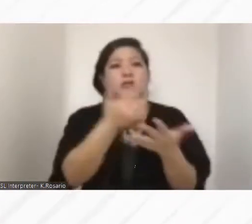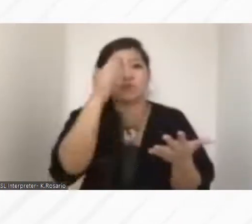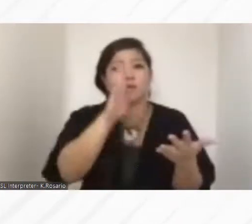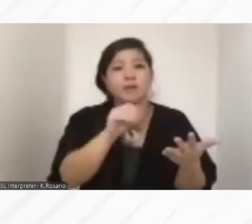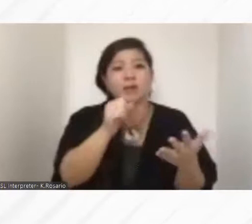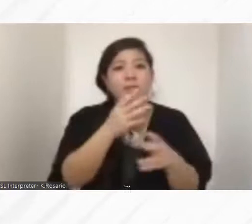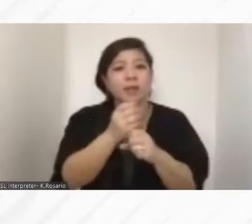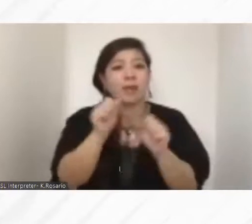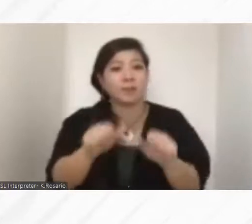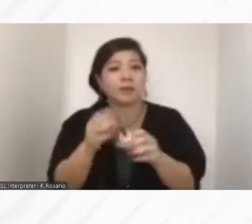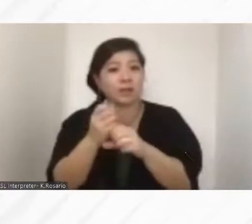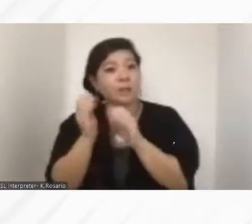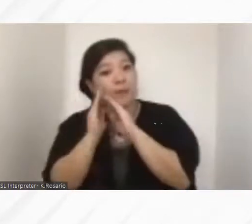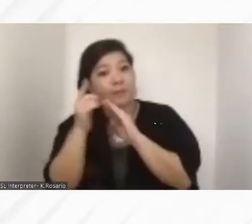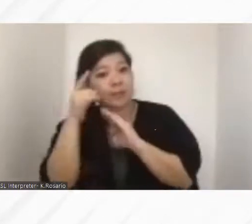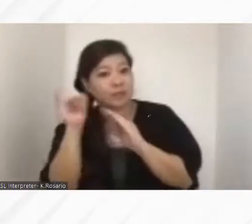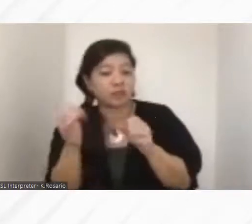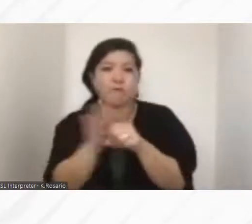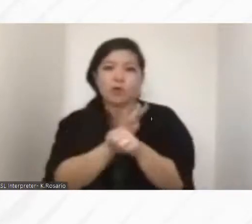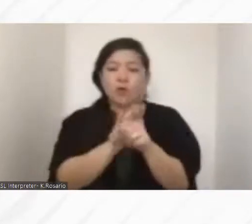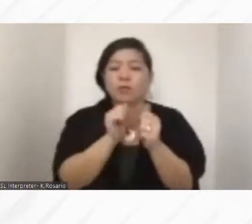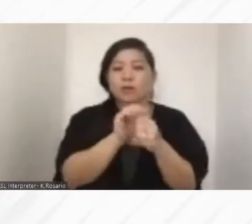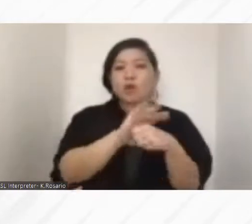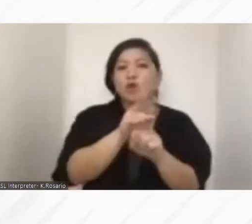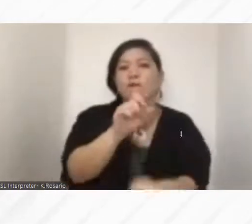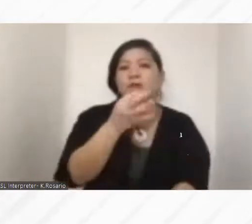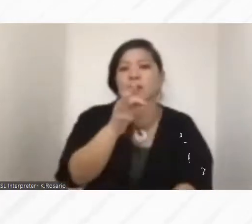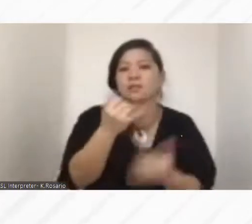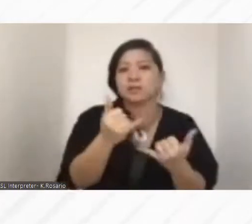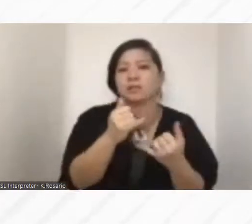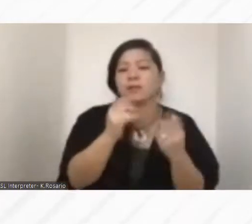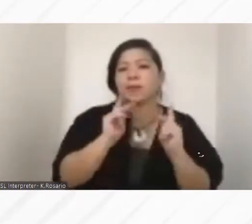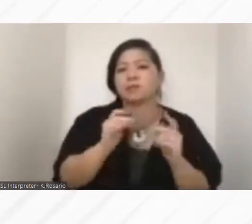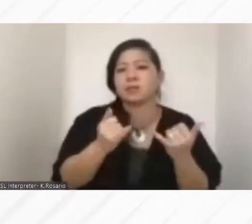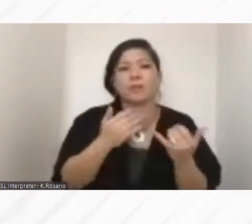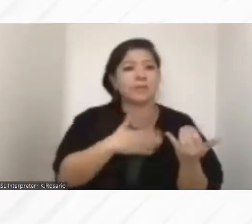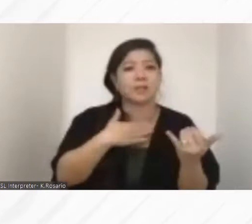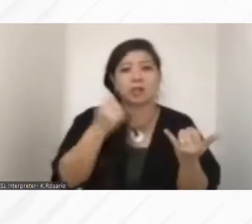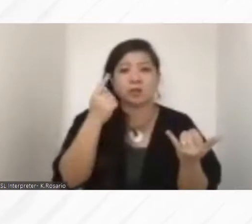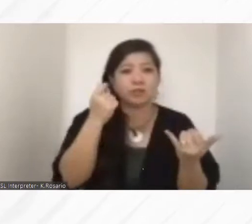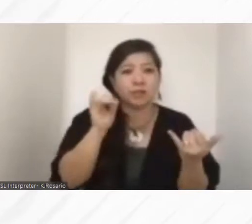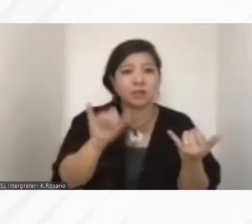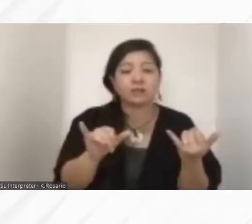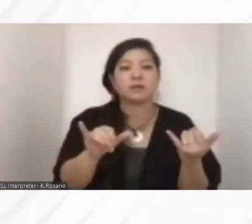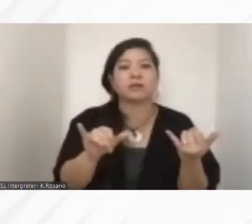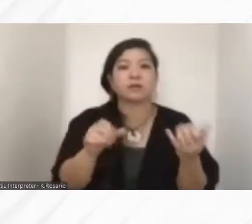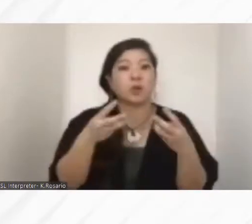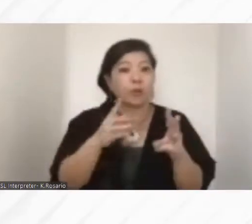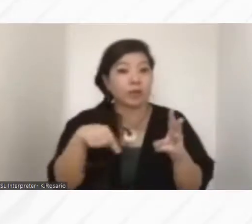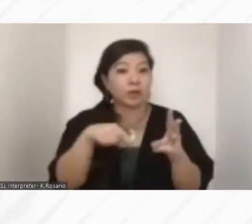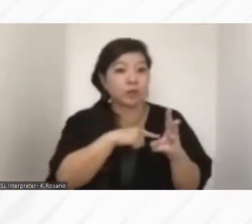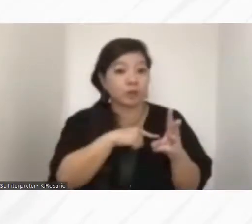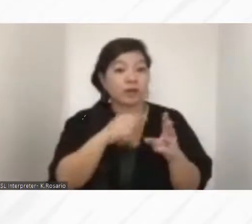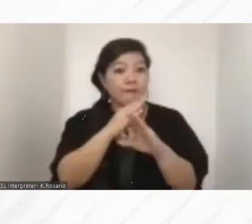bed because the beds are full with COVID-19 patients. So please understand that the way that we